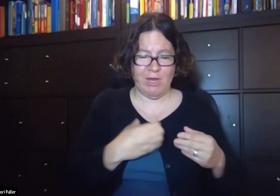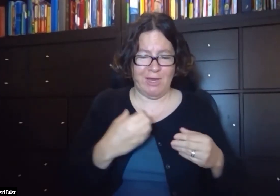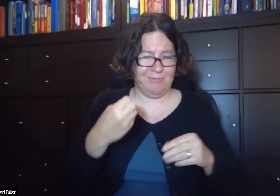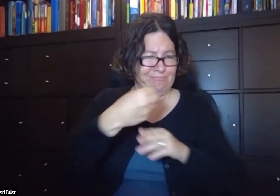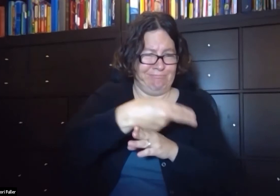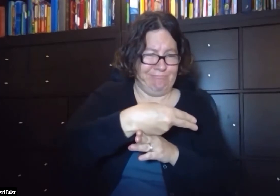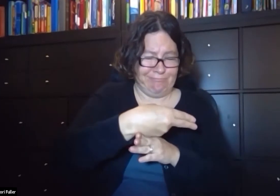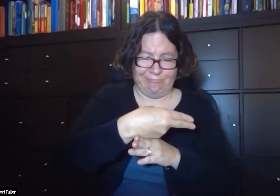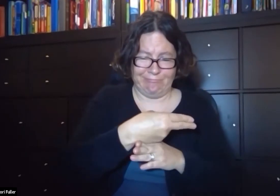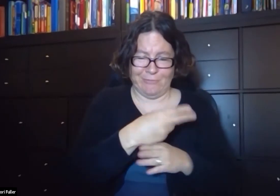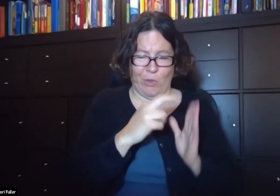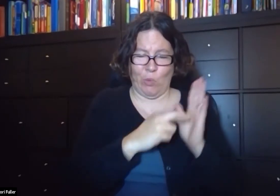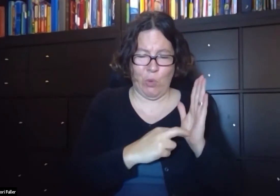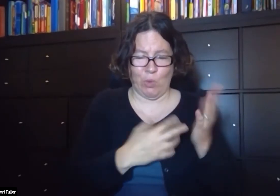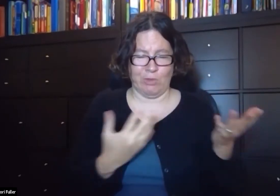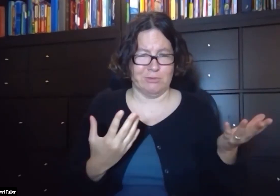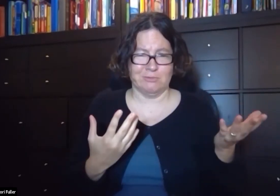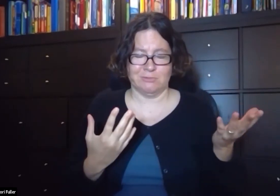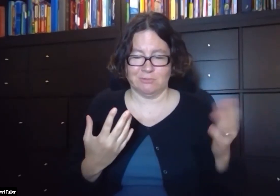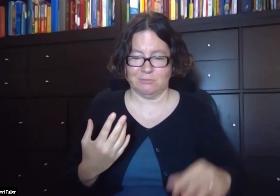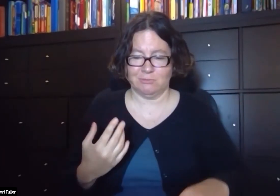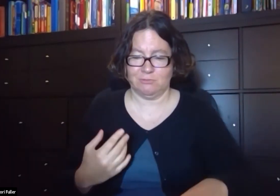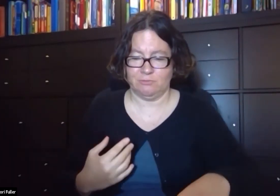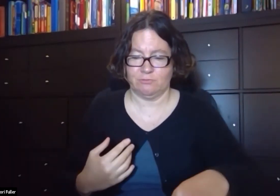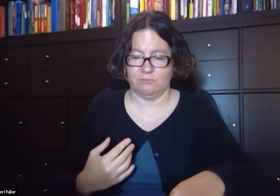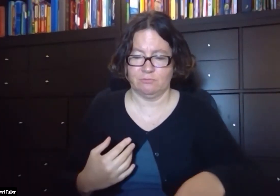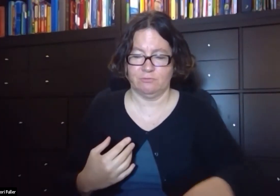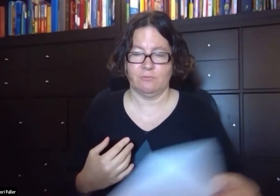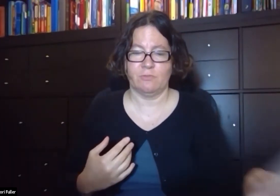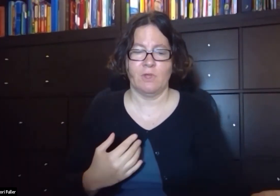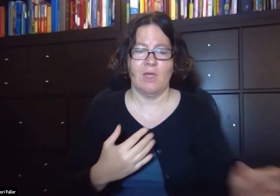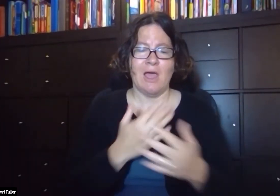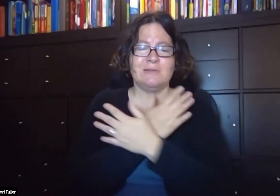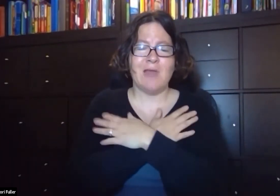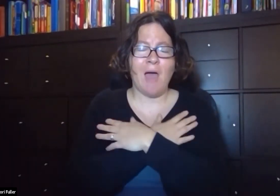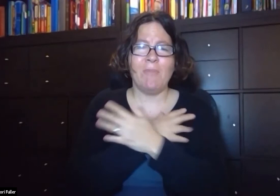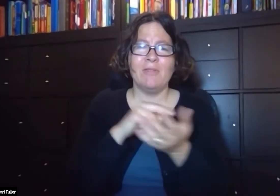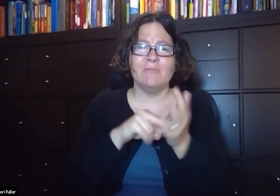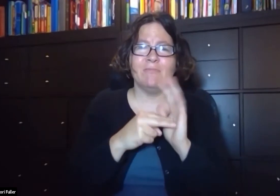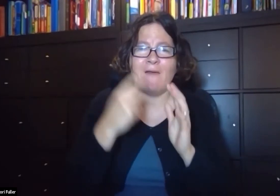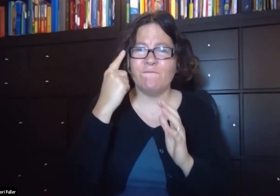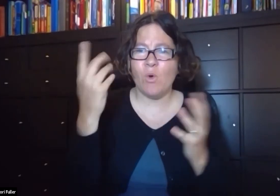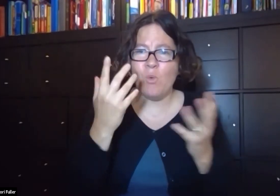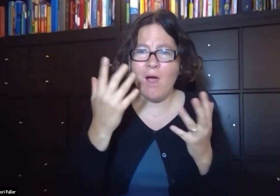So Jesus's point was that if there is a need and people are hungry,